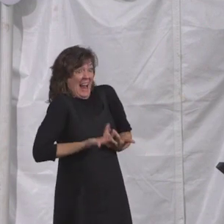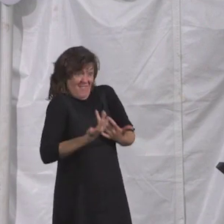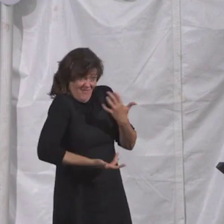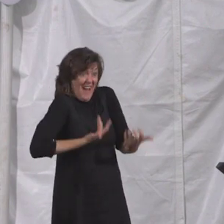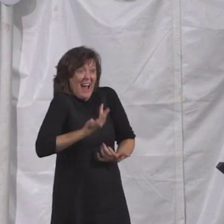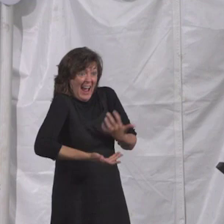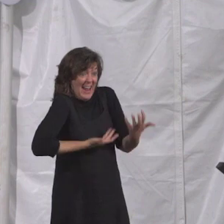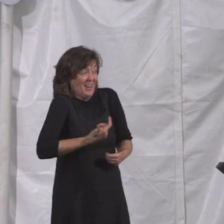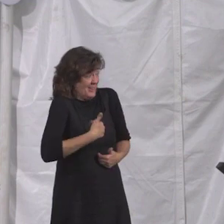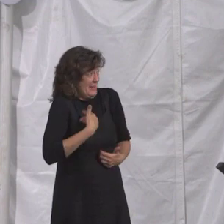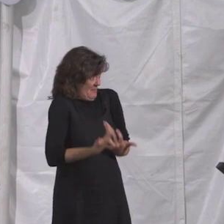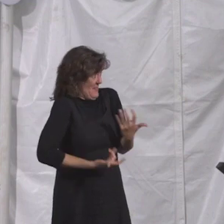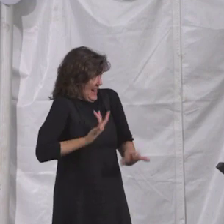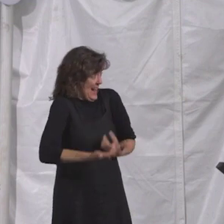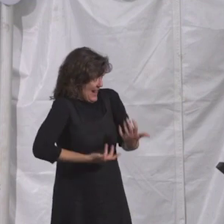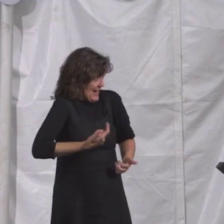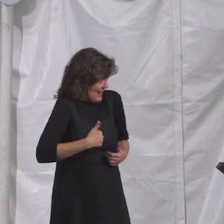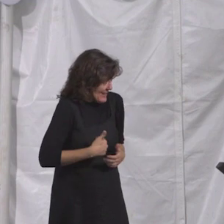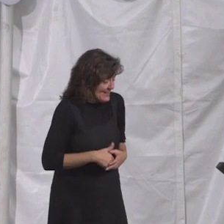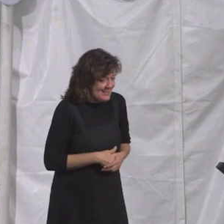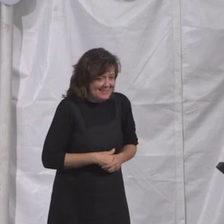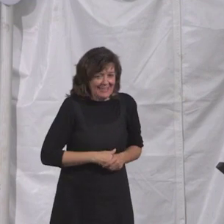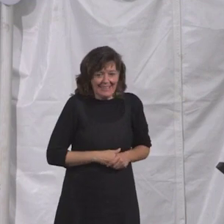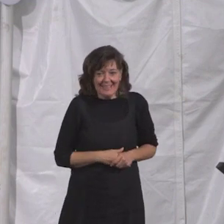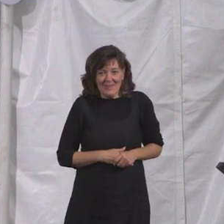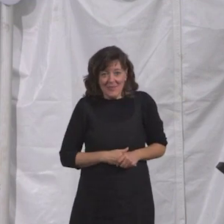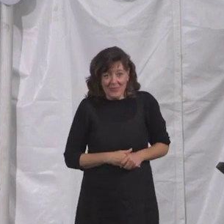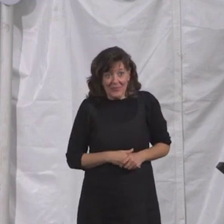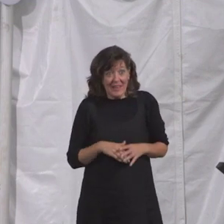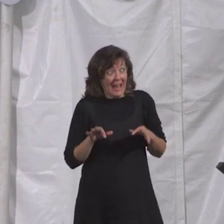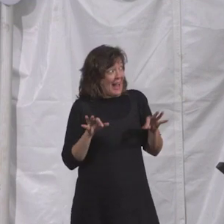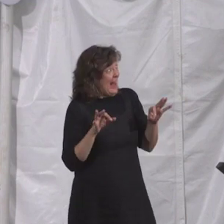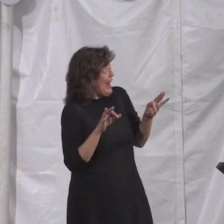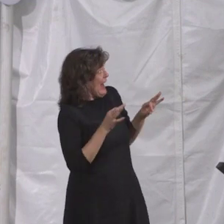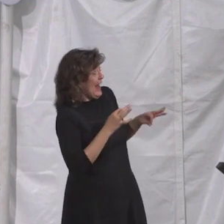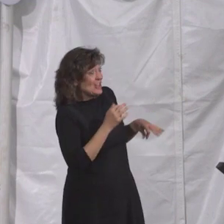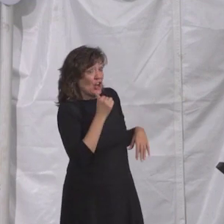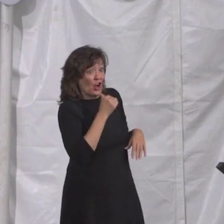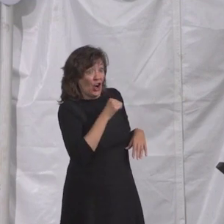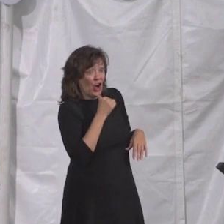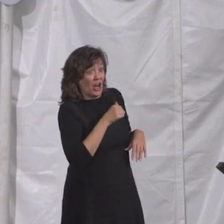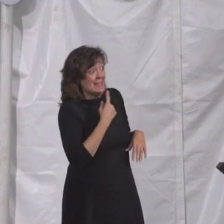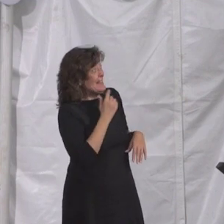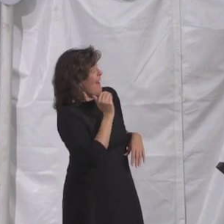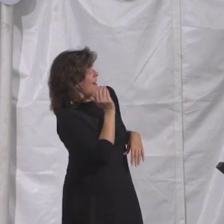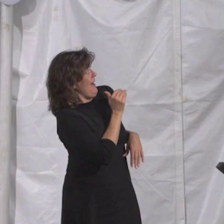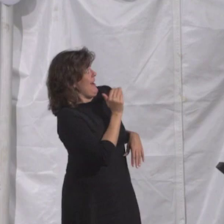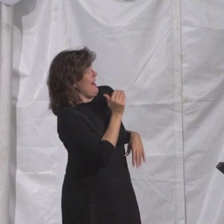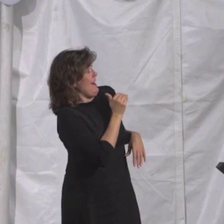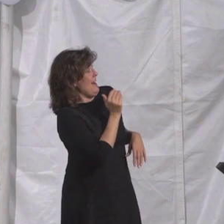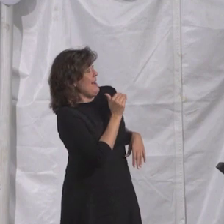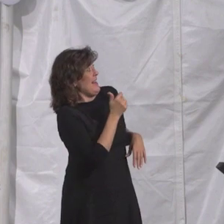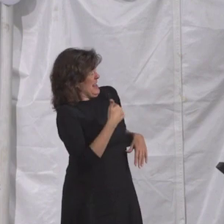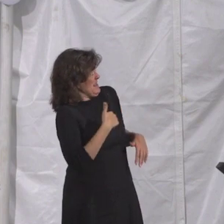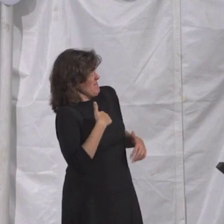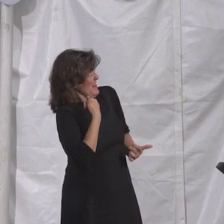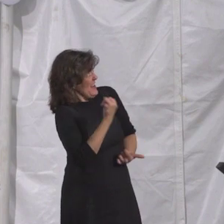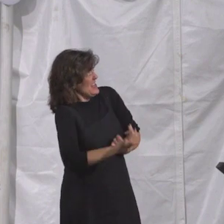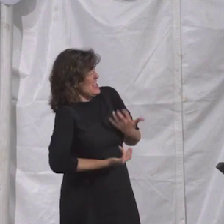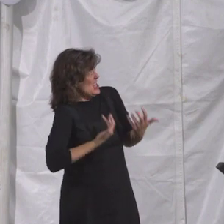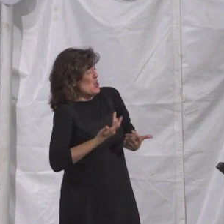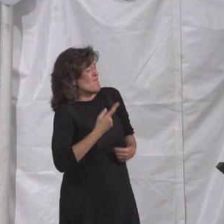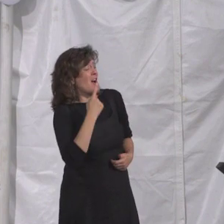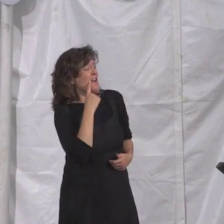on fire!" And he turned to look at Nora, and he said, "Nora, I'm on fire